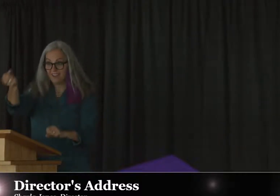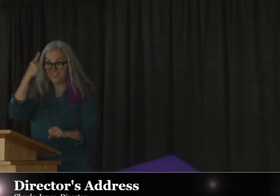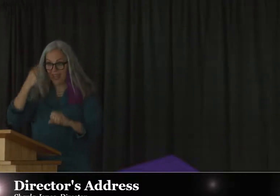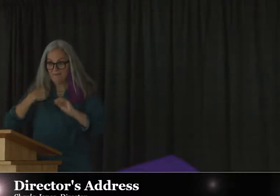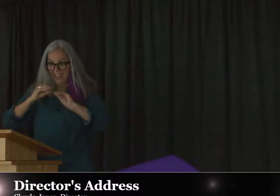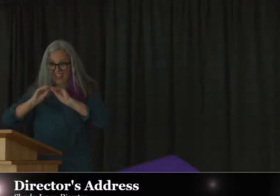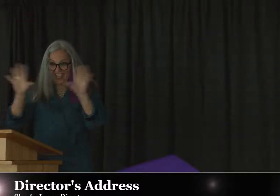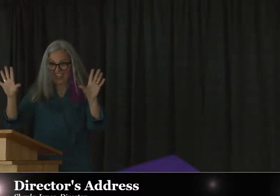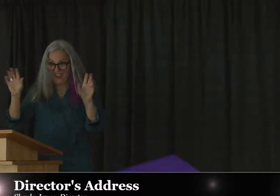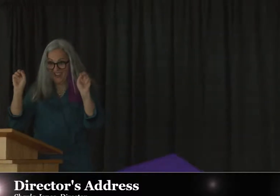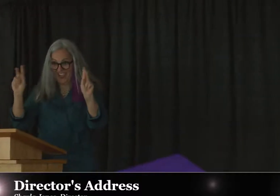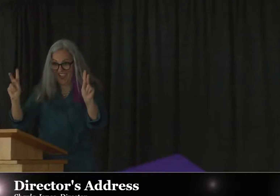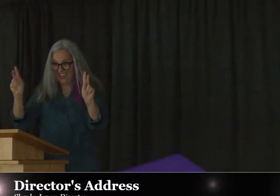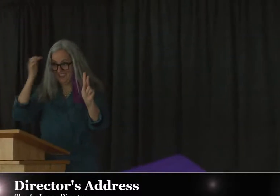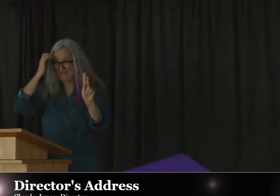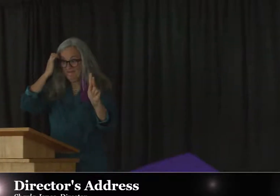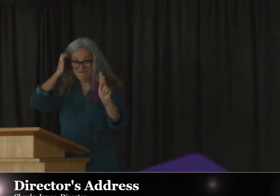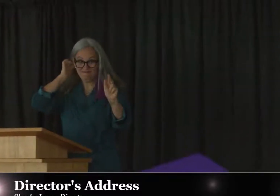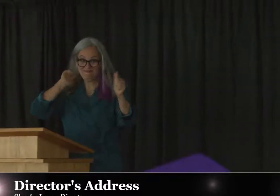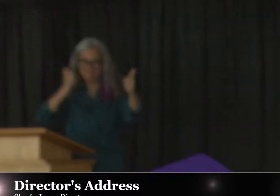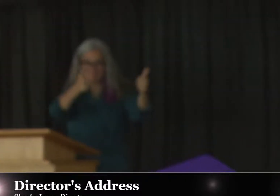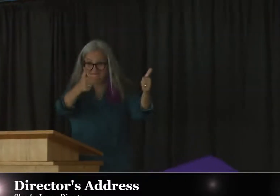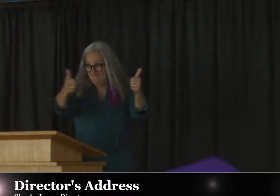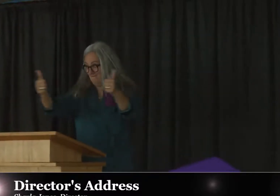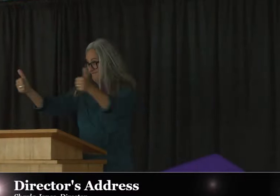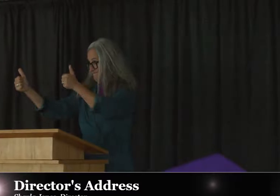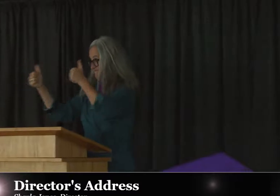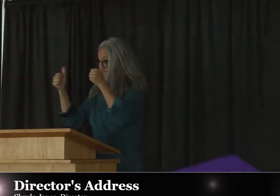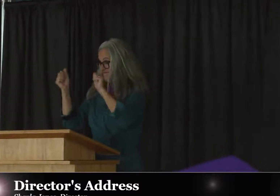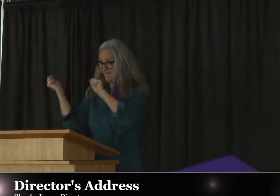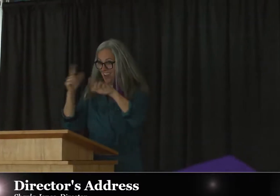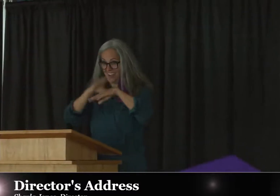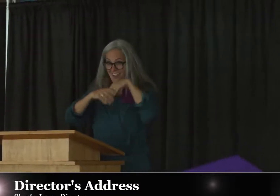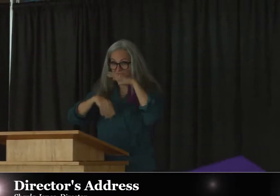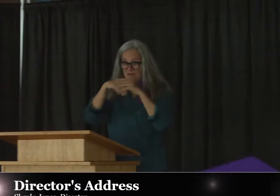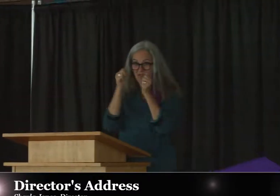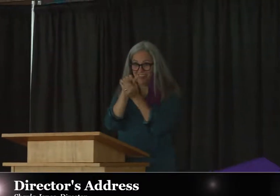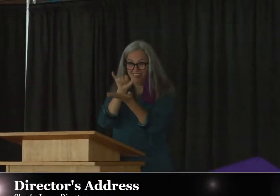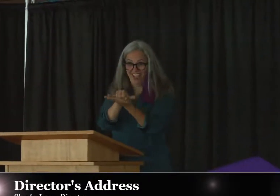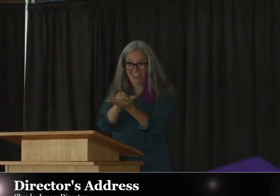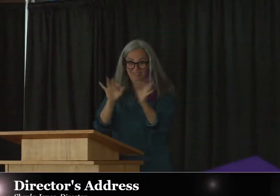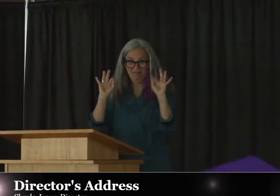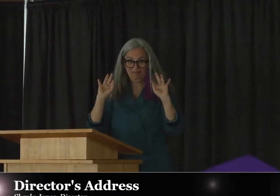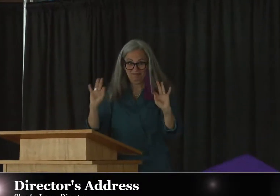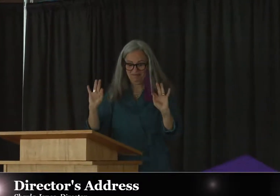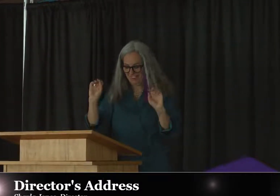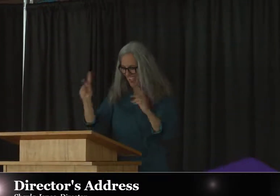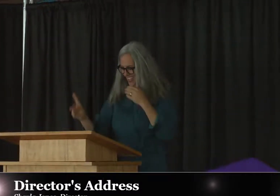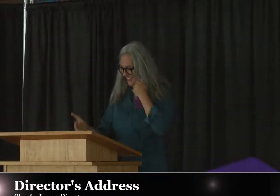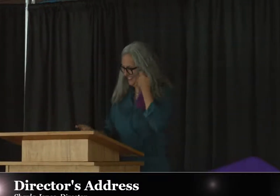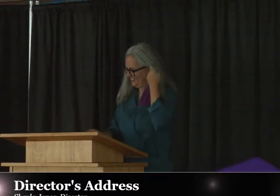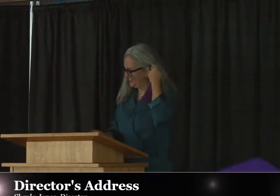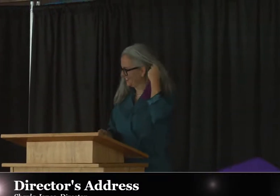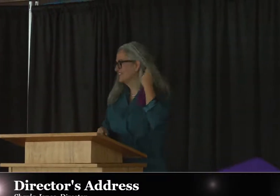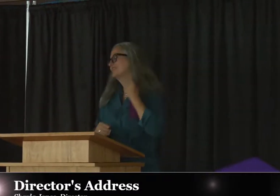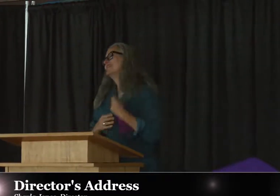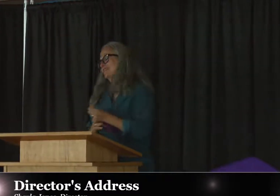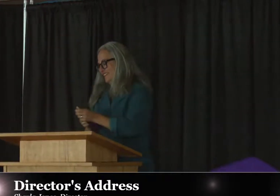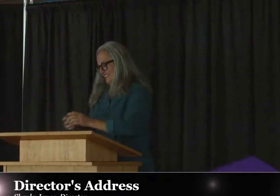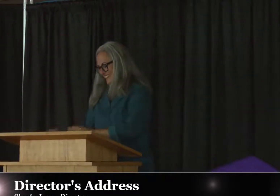I'm going to take my mask off so that everybody can understand what I'm saying. All right, if everybody's comfortable with that, okay.